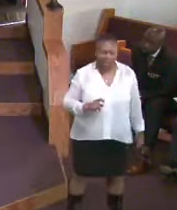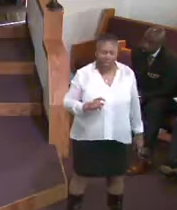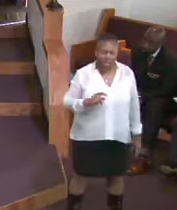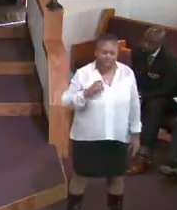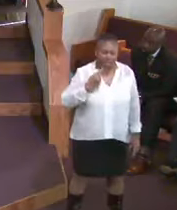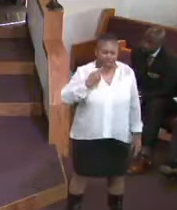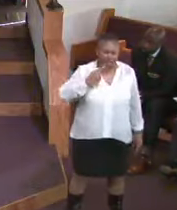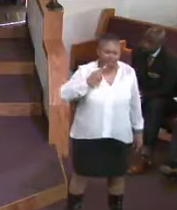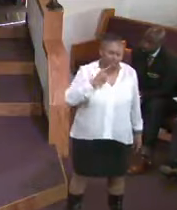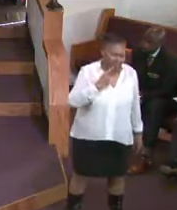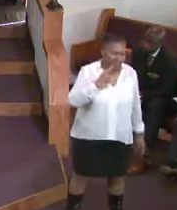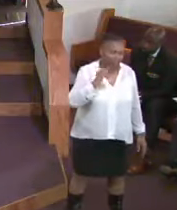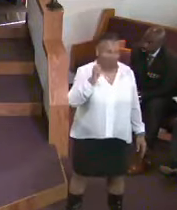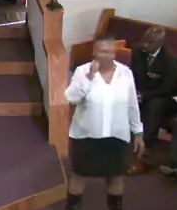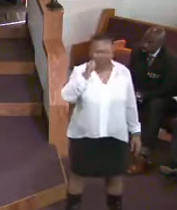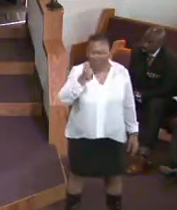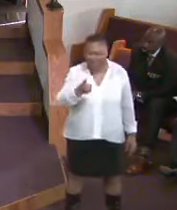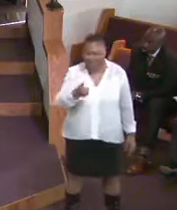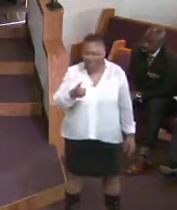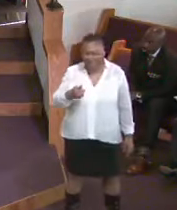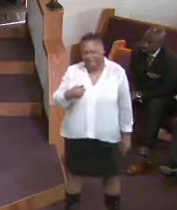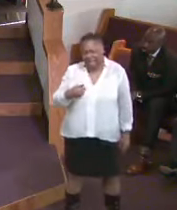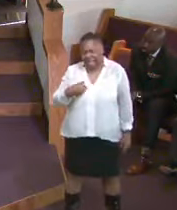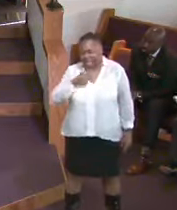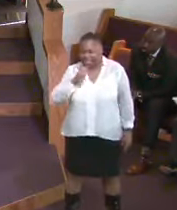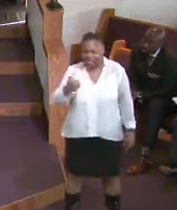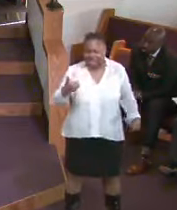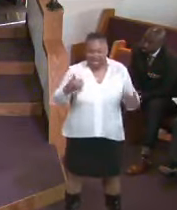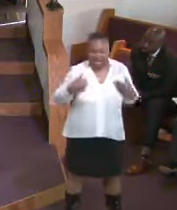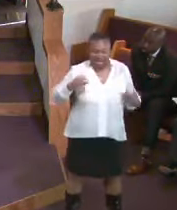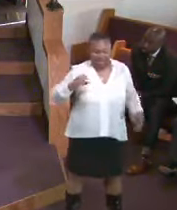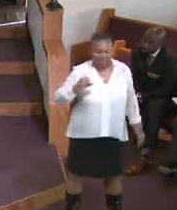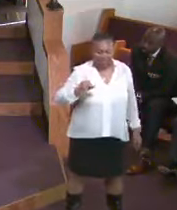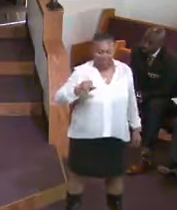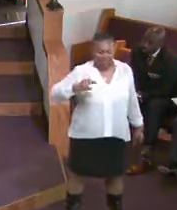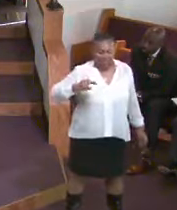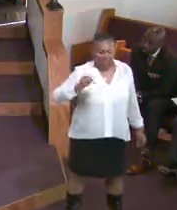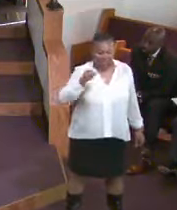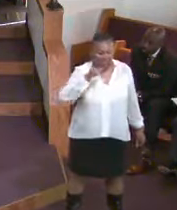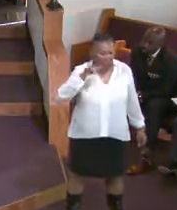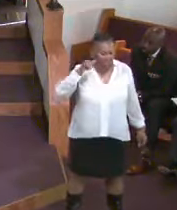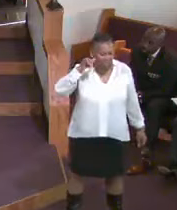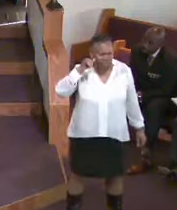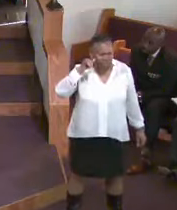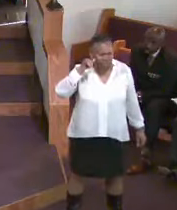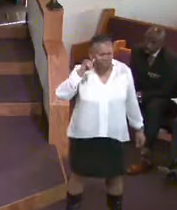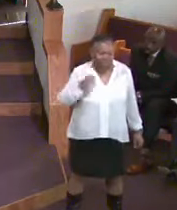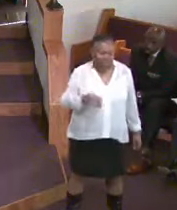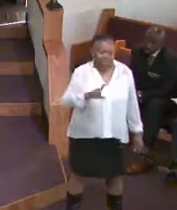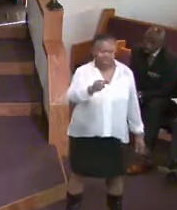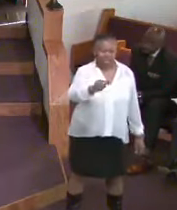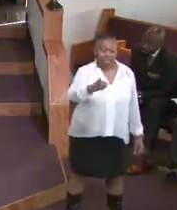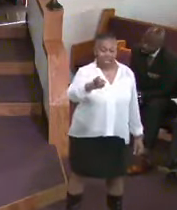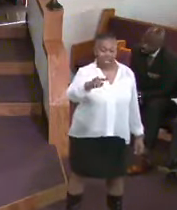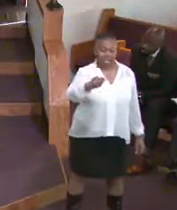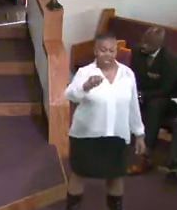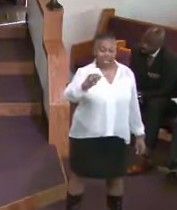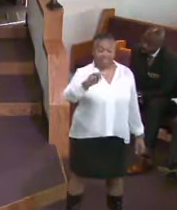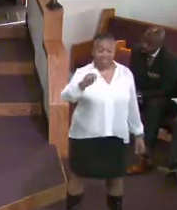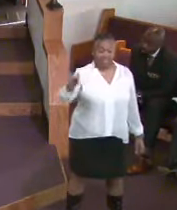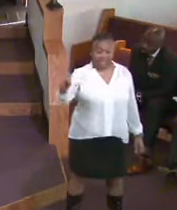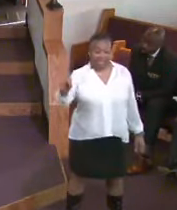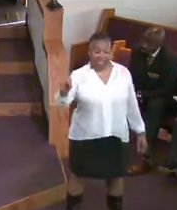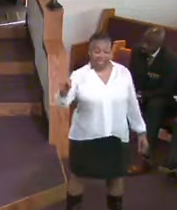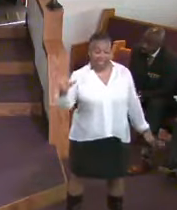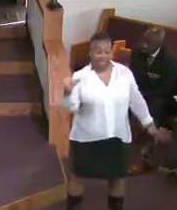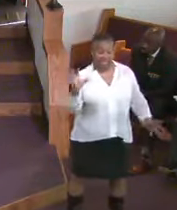Amen. Amen. I ain't had no dog in the fight, so. But nevertheless, we're looking forward